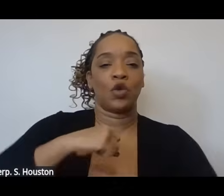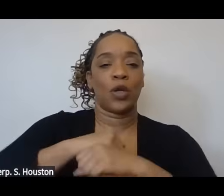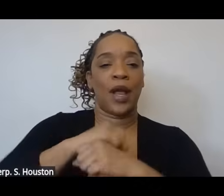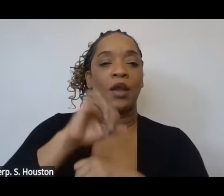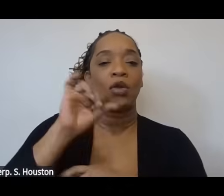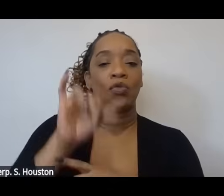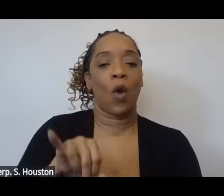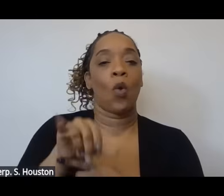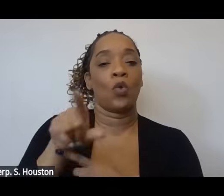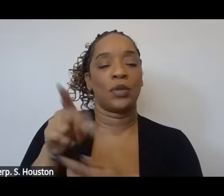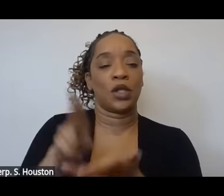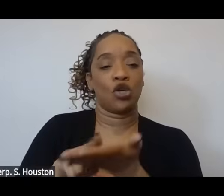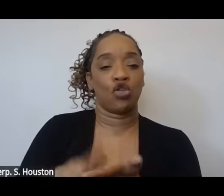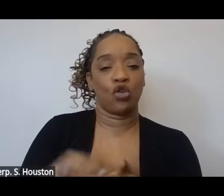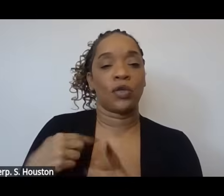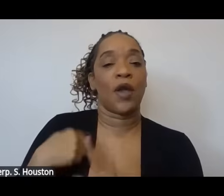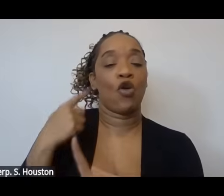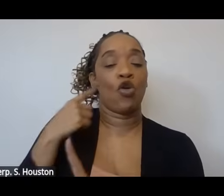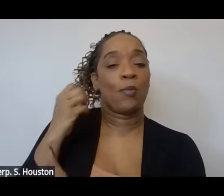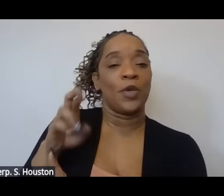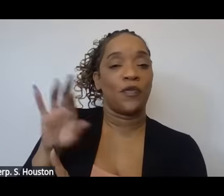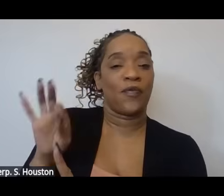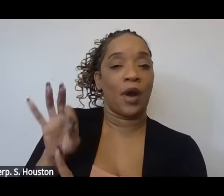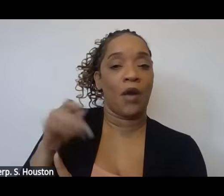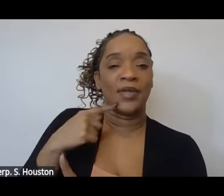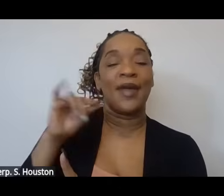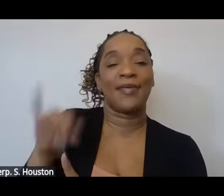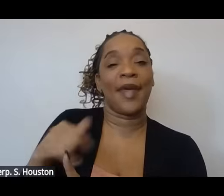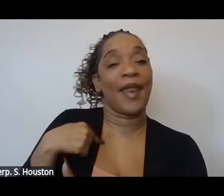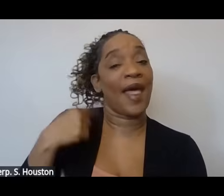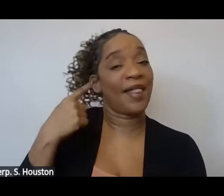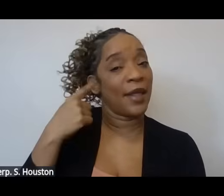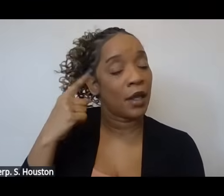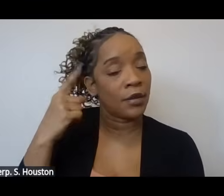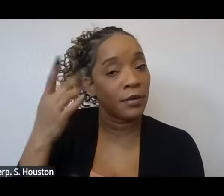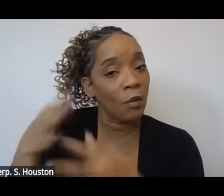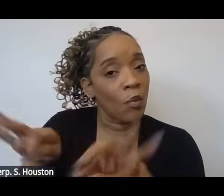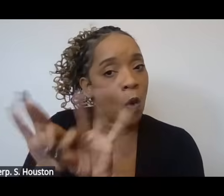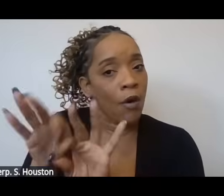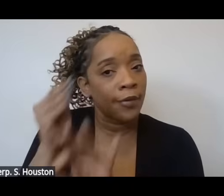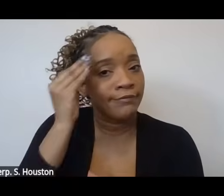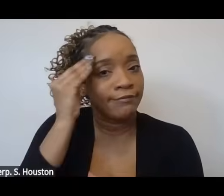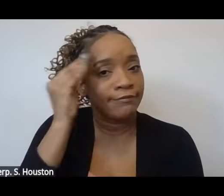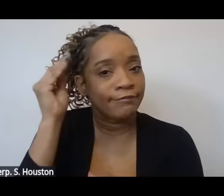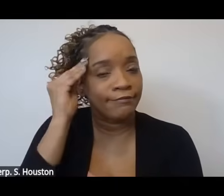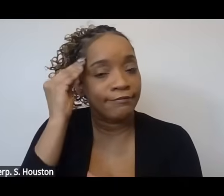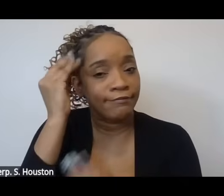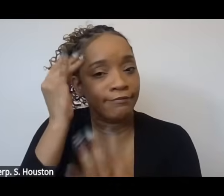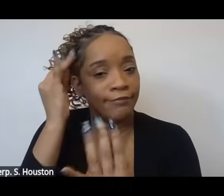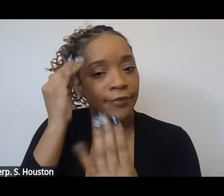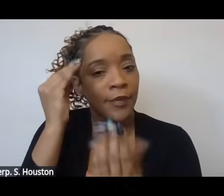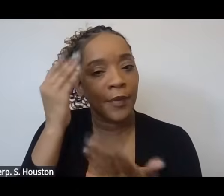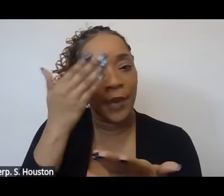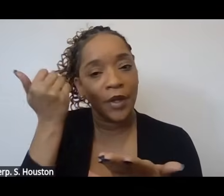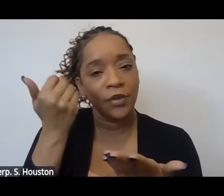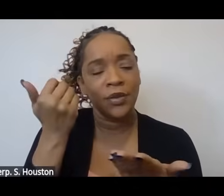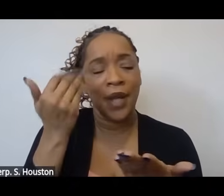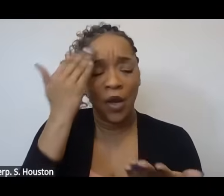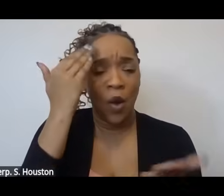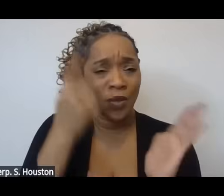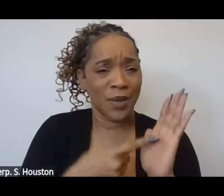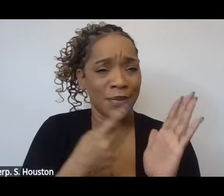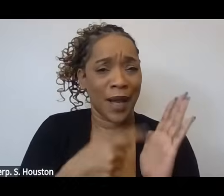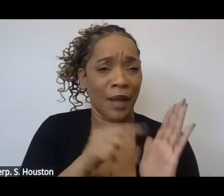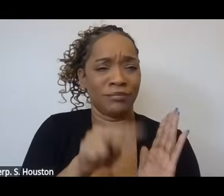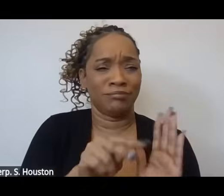something that we very much need to consider, that if like you said, sometimes it's very obvious, right? If it's not